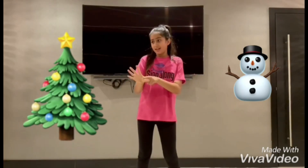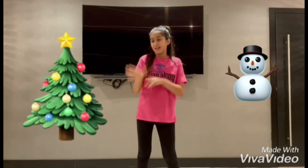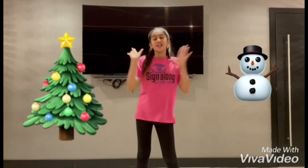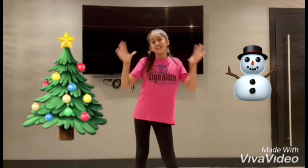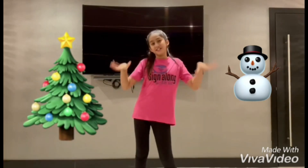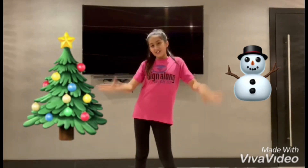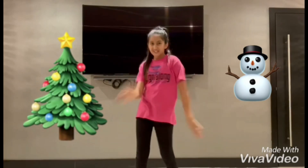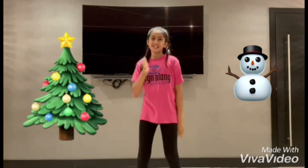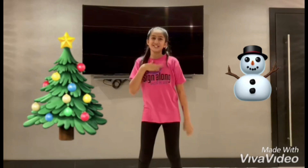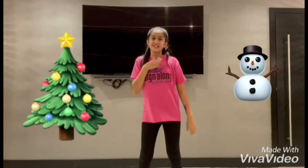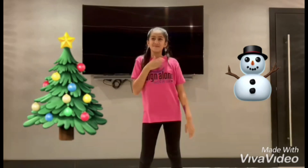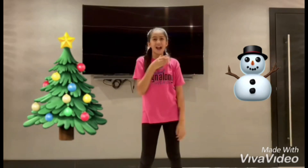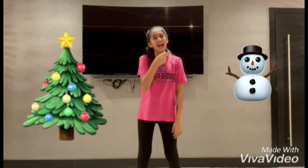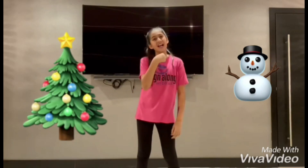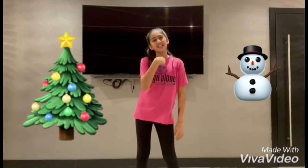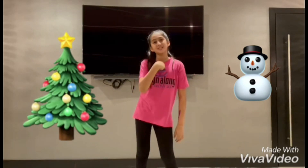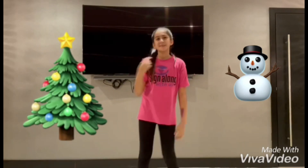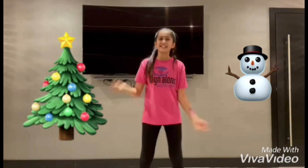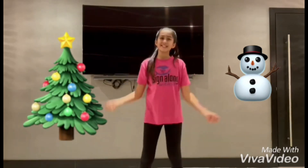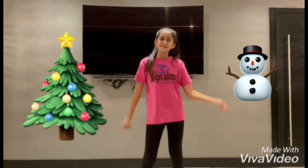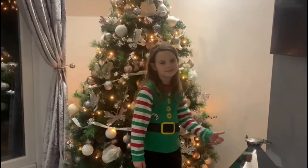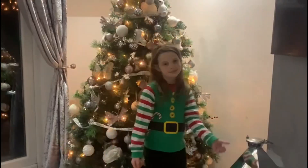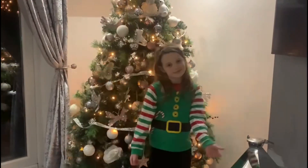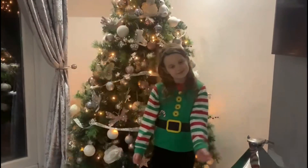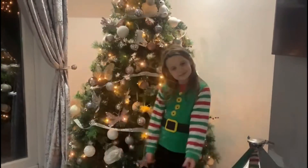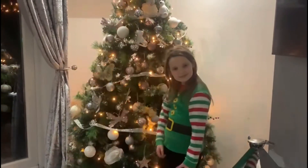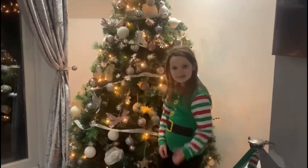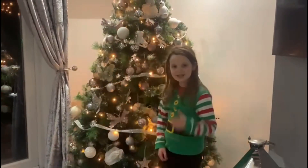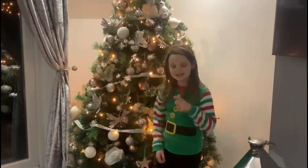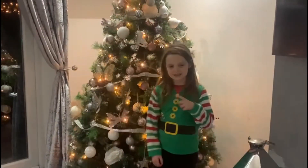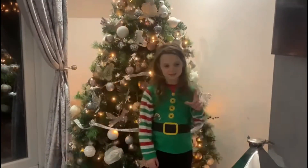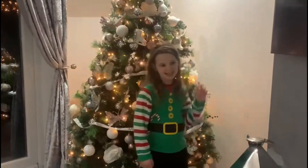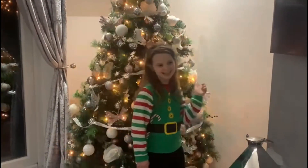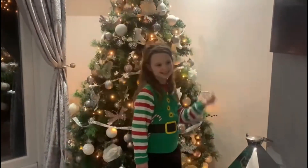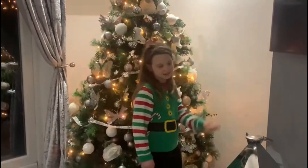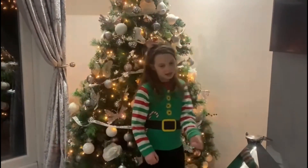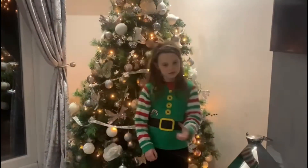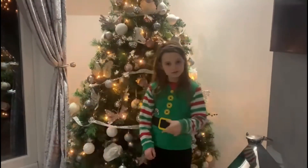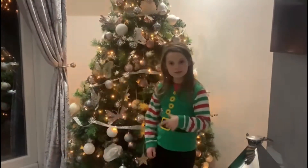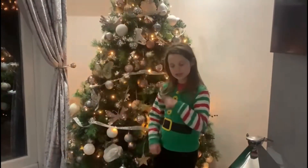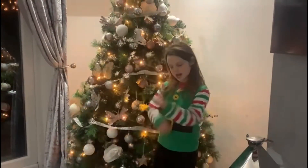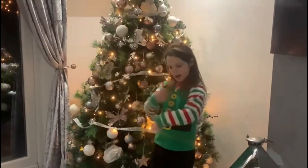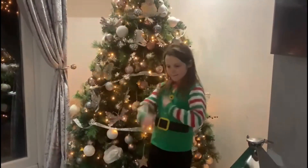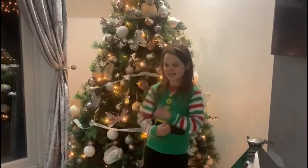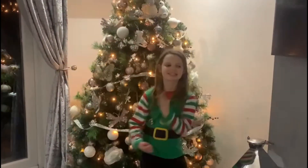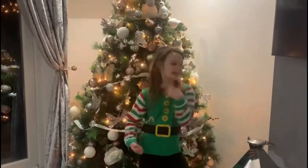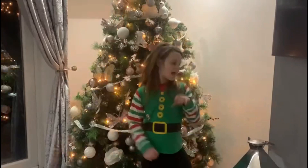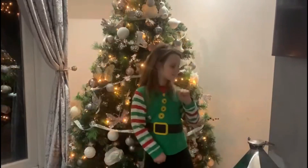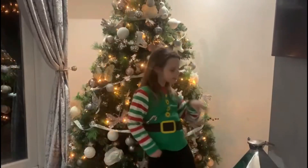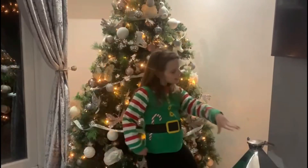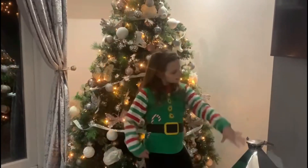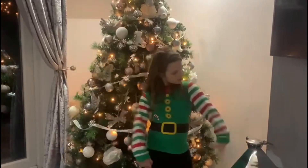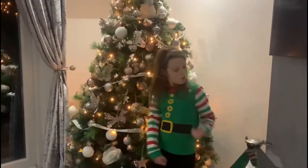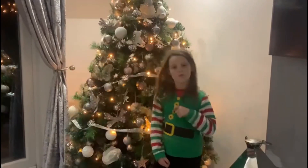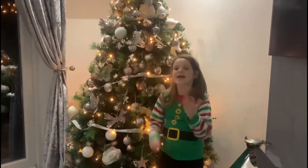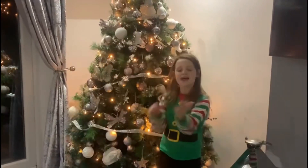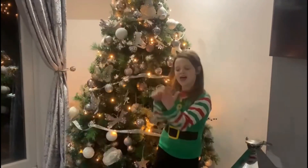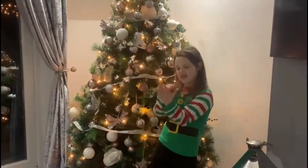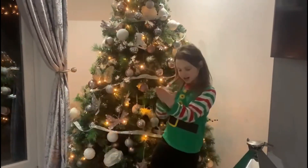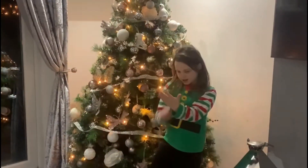it doesn't surprise me Merry Christmas, I wrapped it up and sent it With a